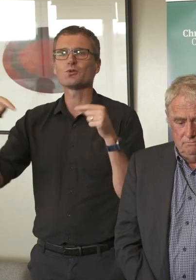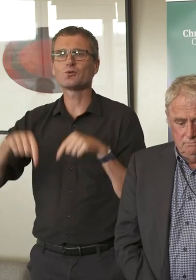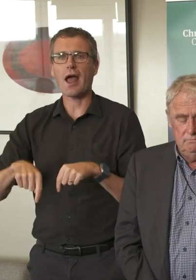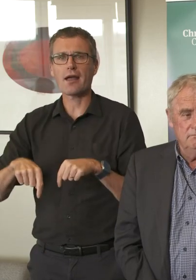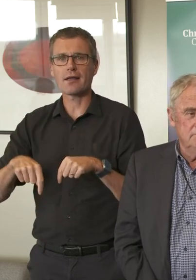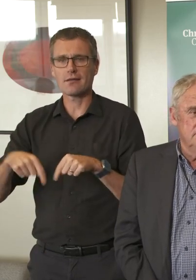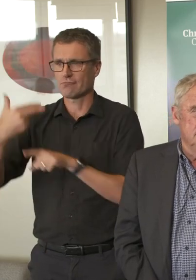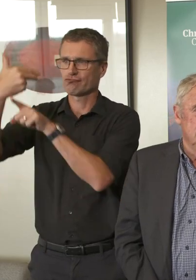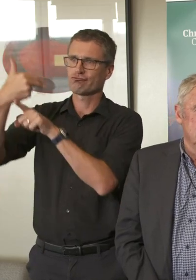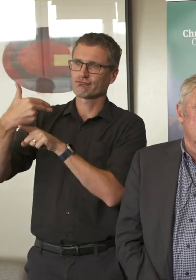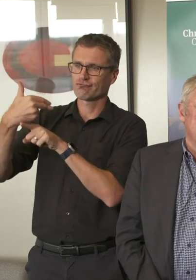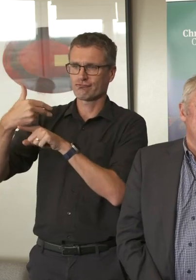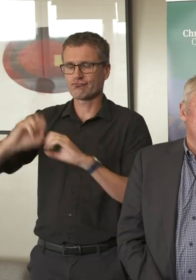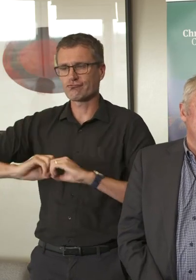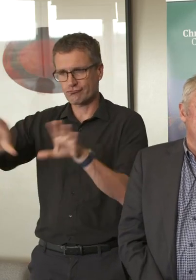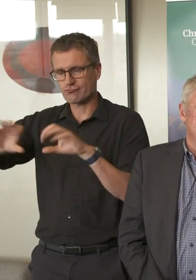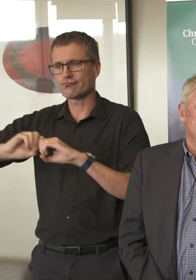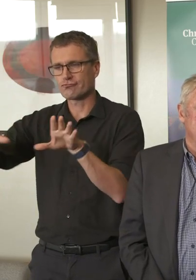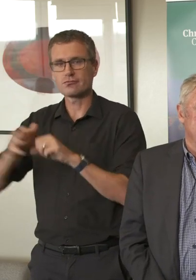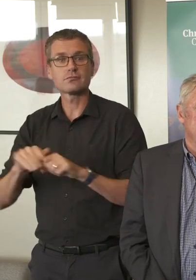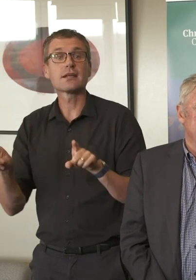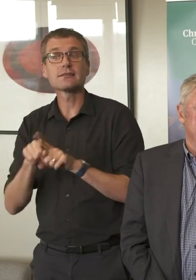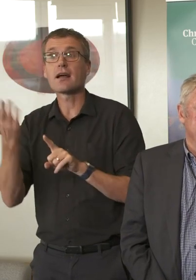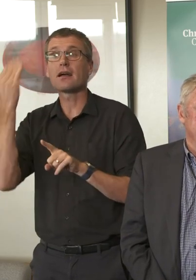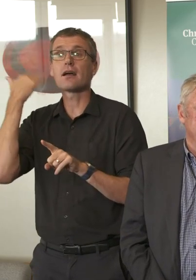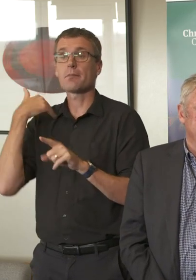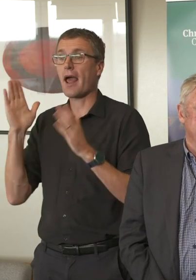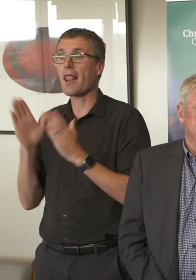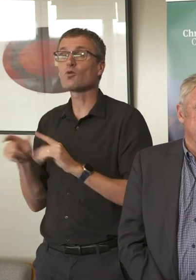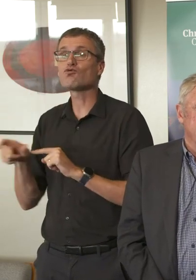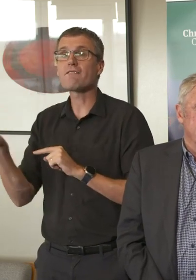You know, even when we visited Little River, and it's